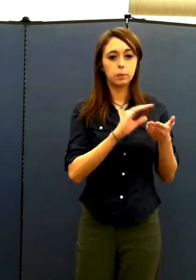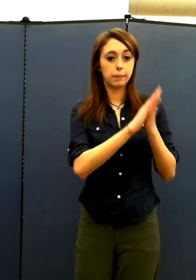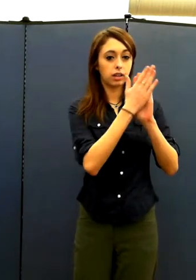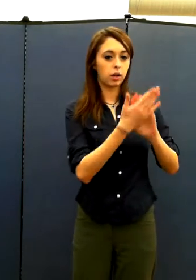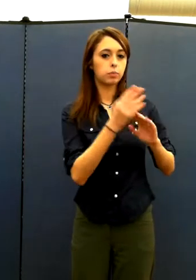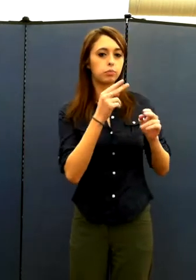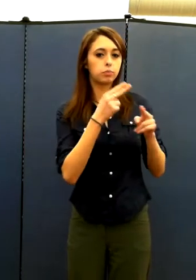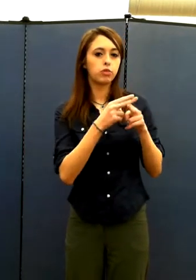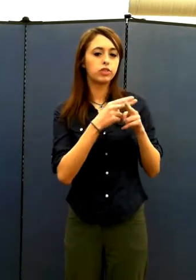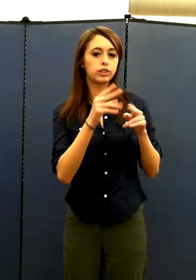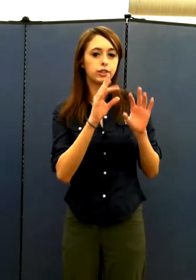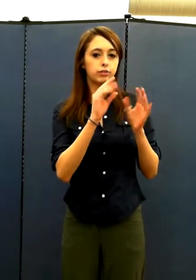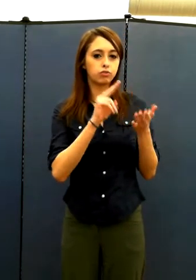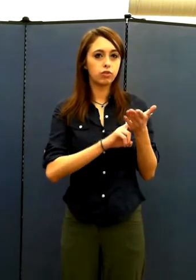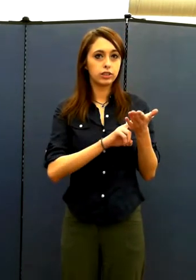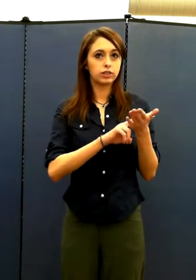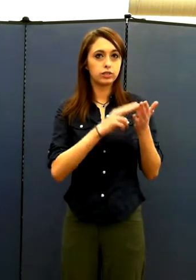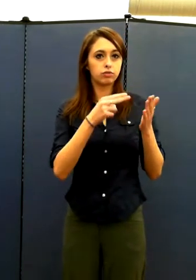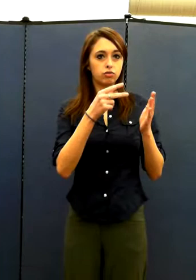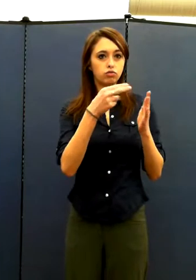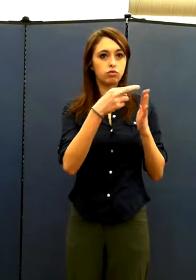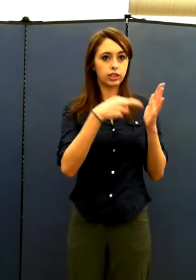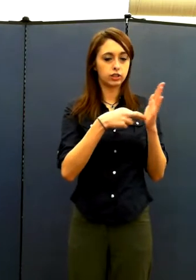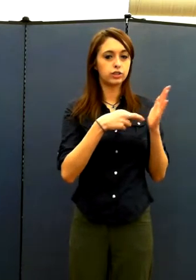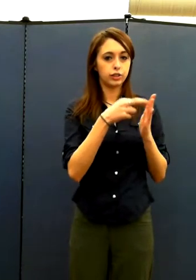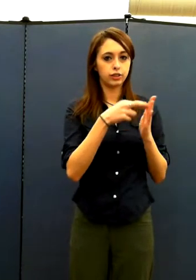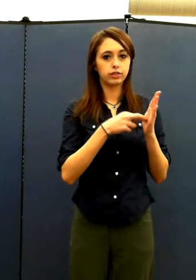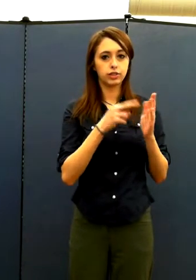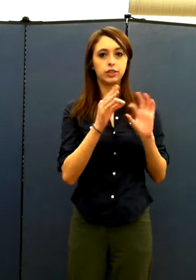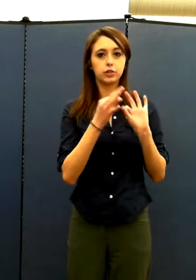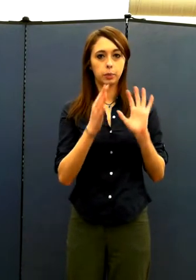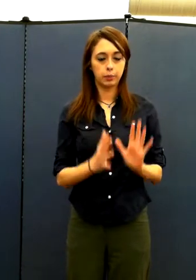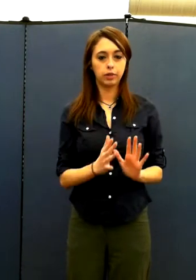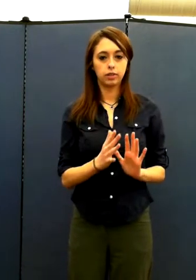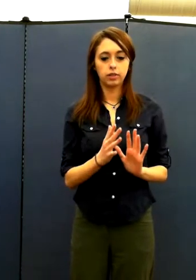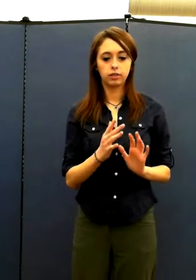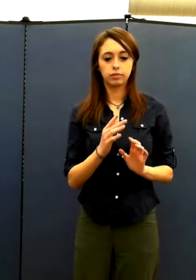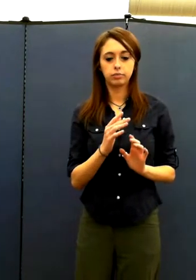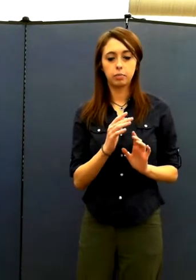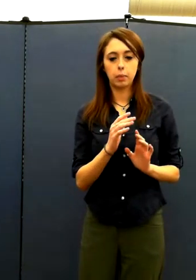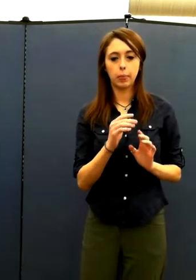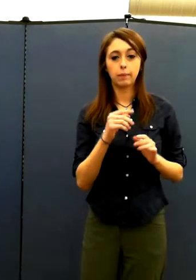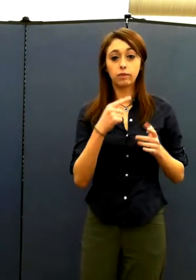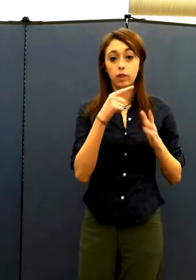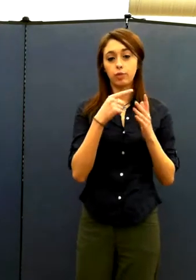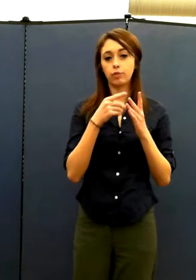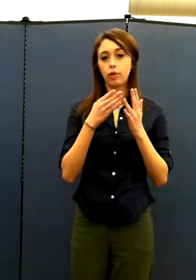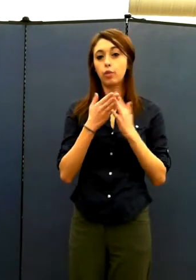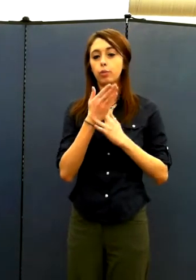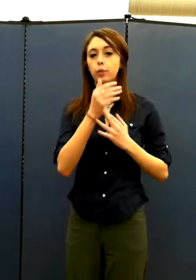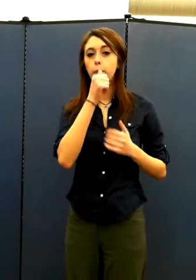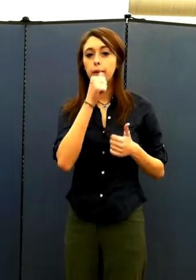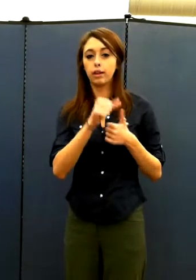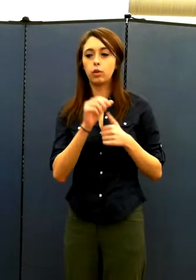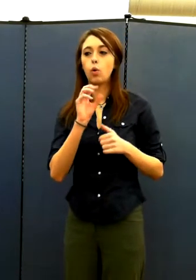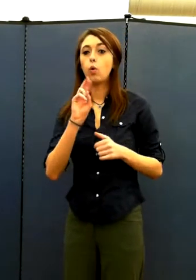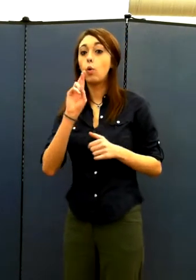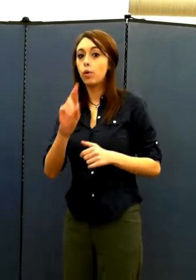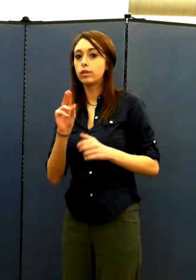registered interpreter, you can either mail it through the mail, or you can personally drive to Harrisburg, which is something that I did. The ODHH office